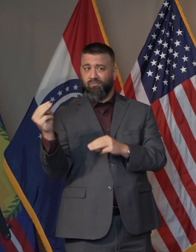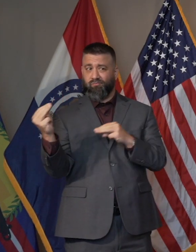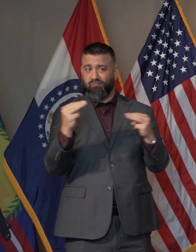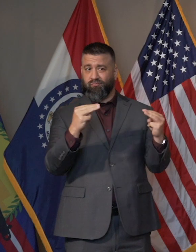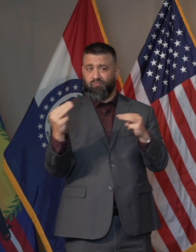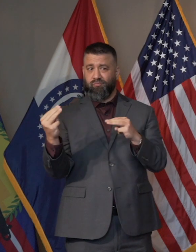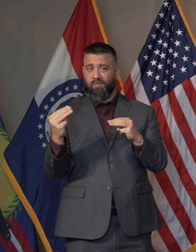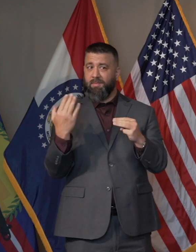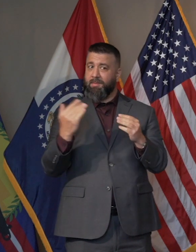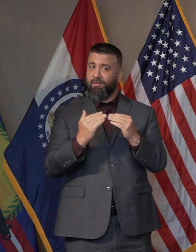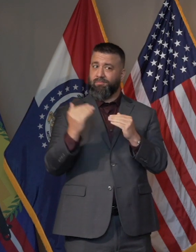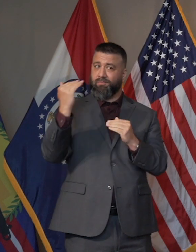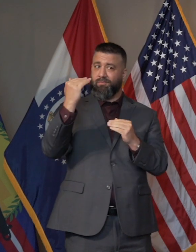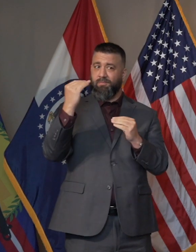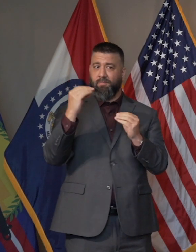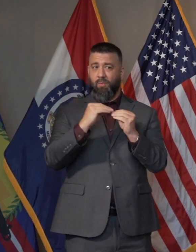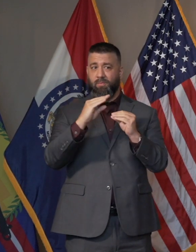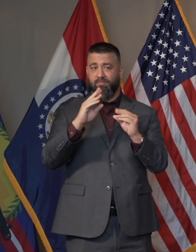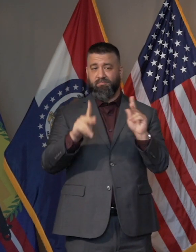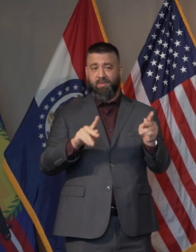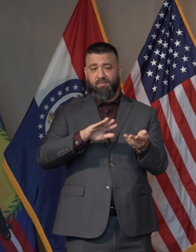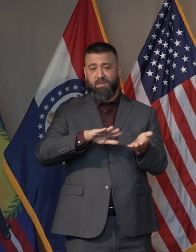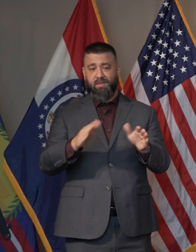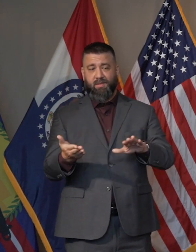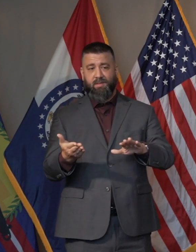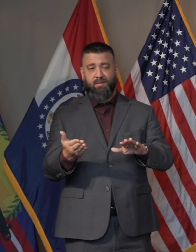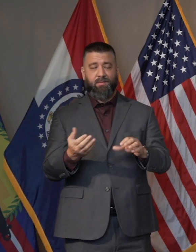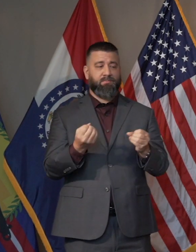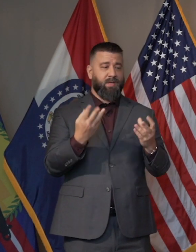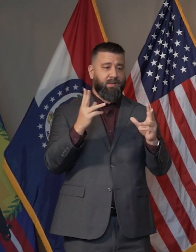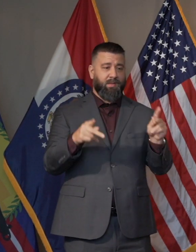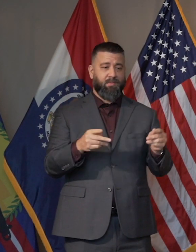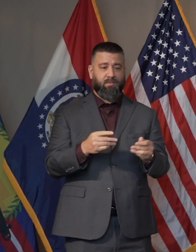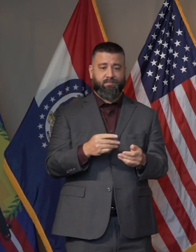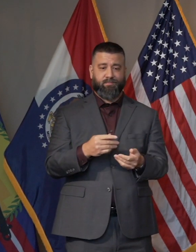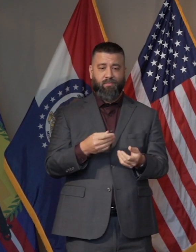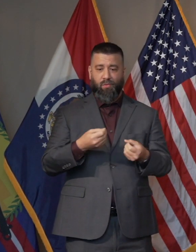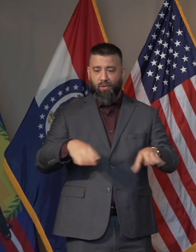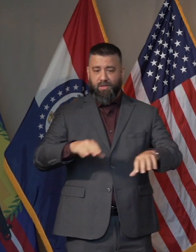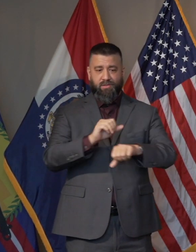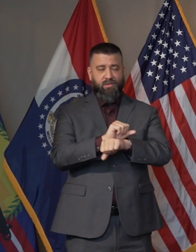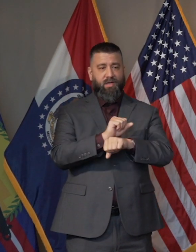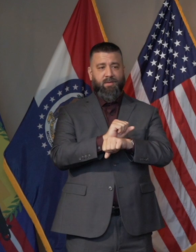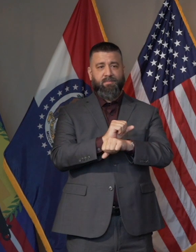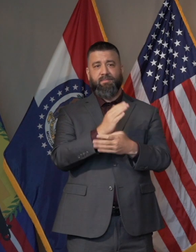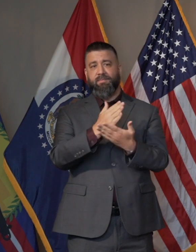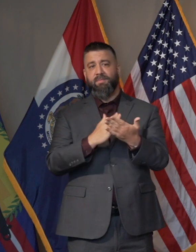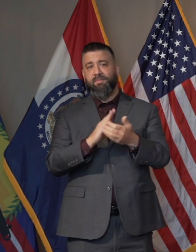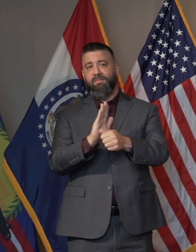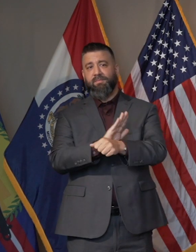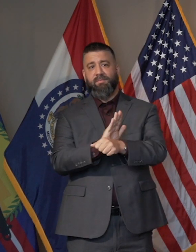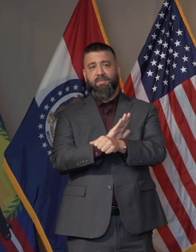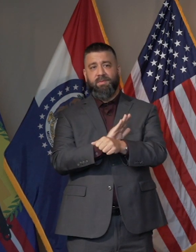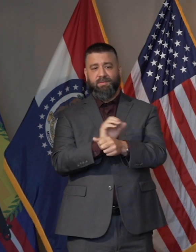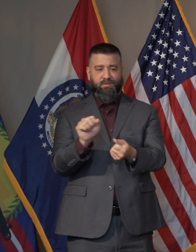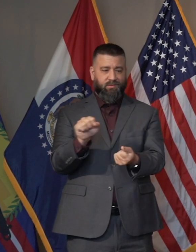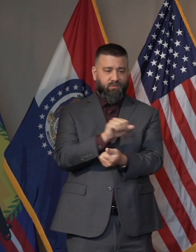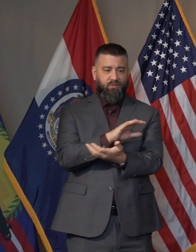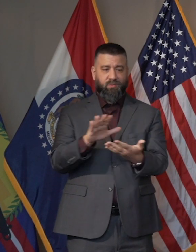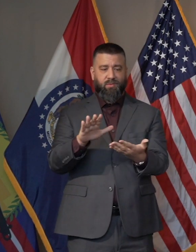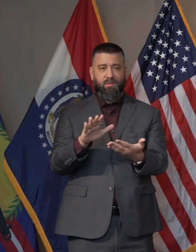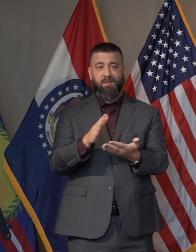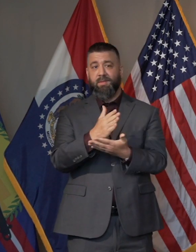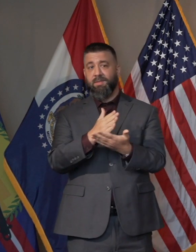is done. We have people who will lose their jobs. We have businesses that will be damaged, and